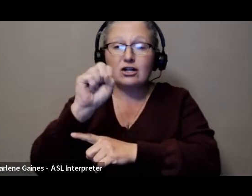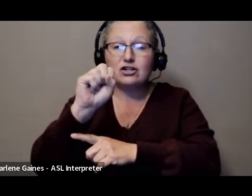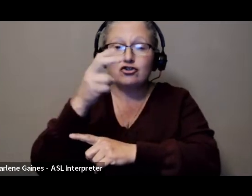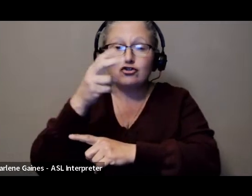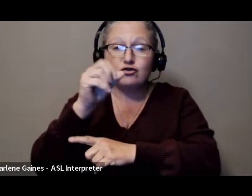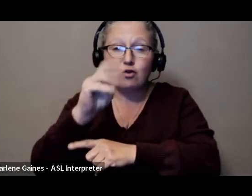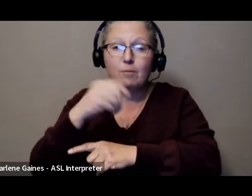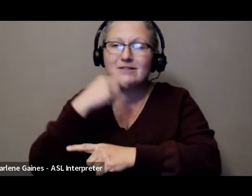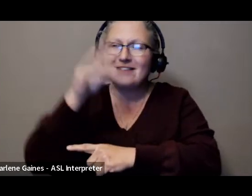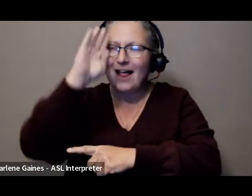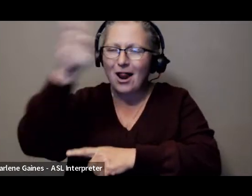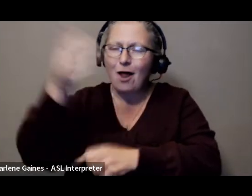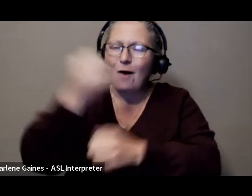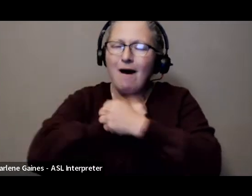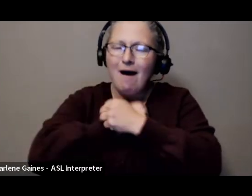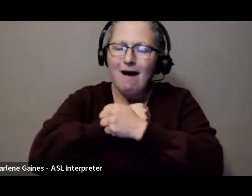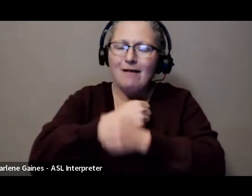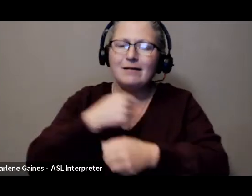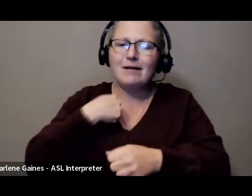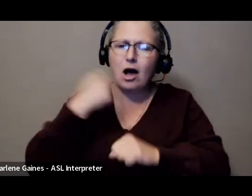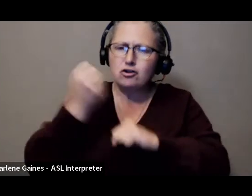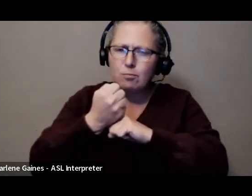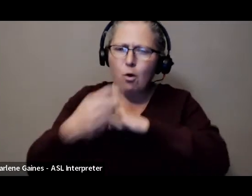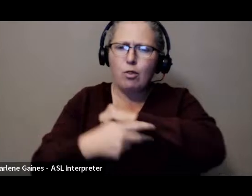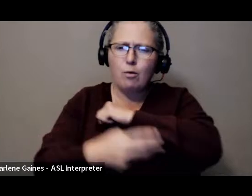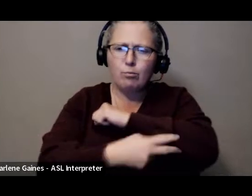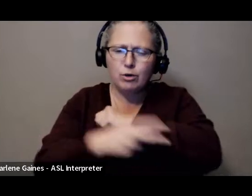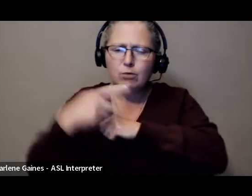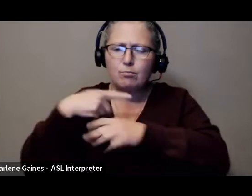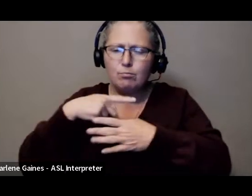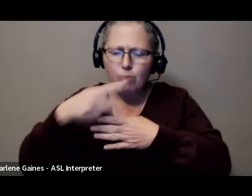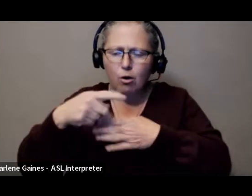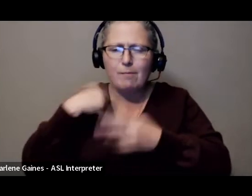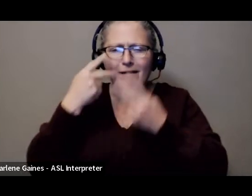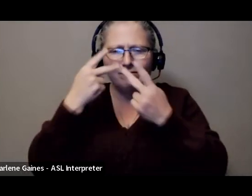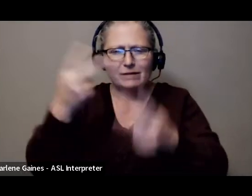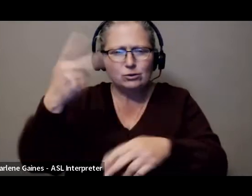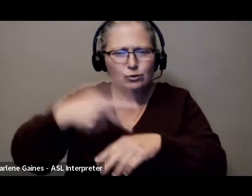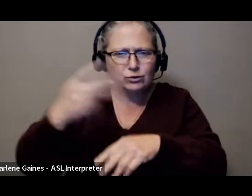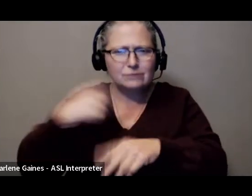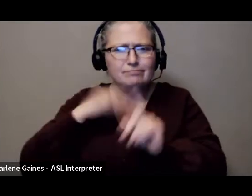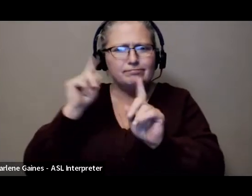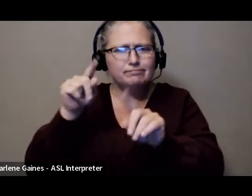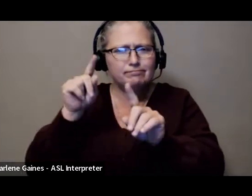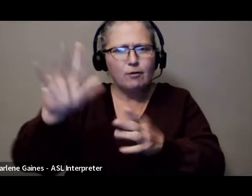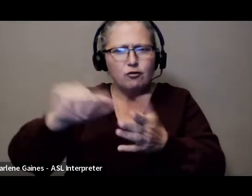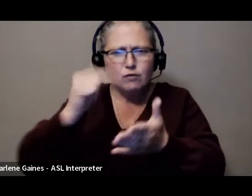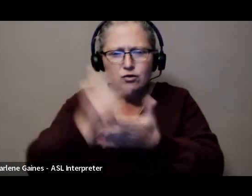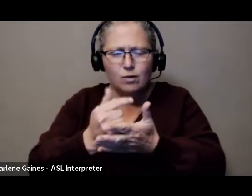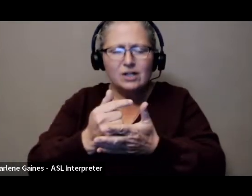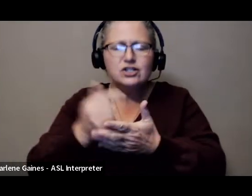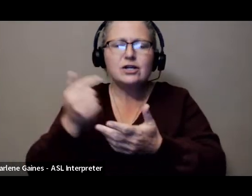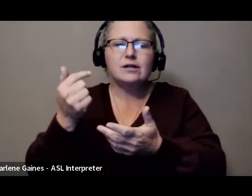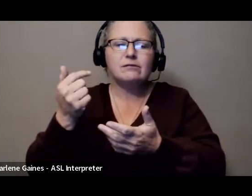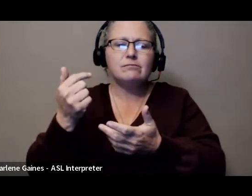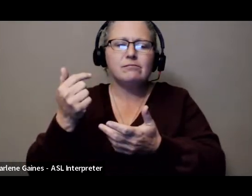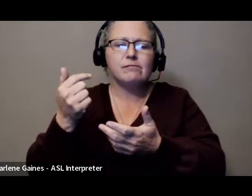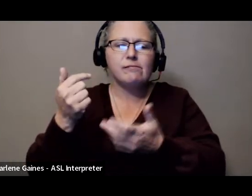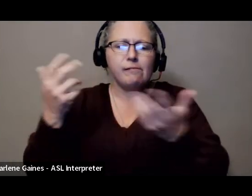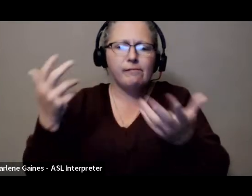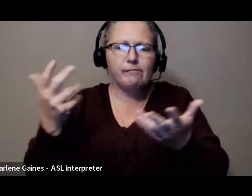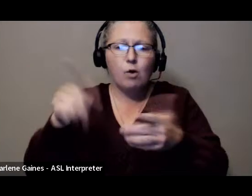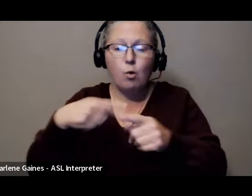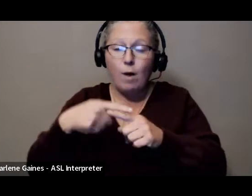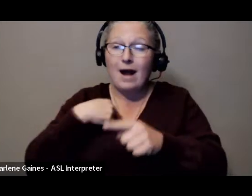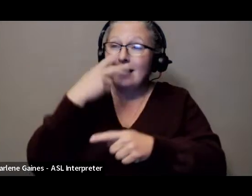hello. I support the Bridge program. I've visited there twice. I've attended their graduation. Whenever I